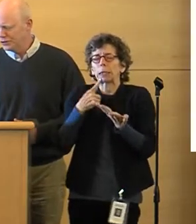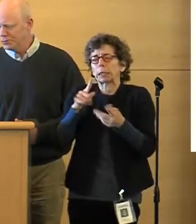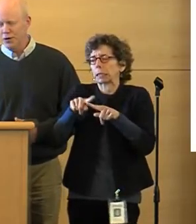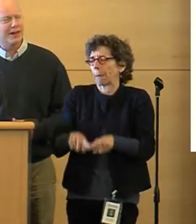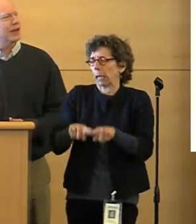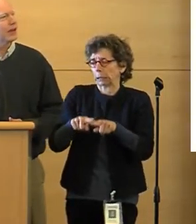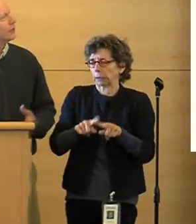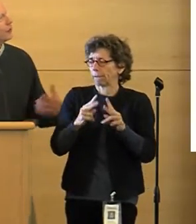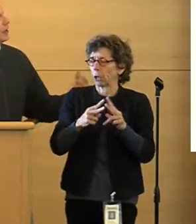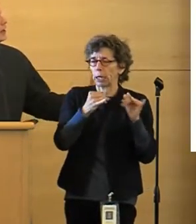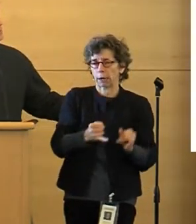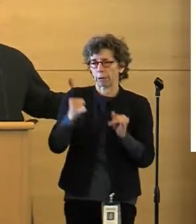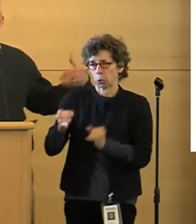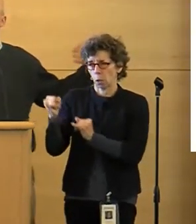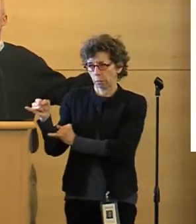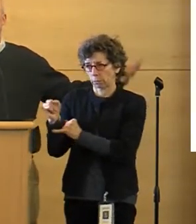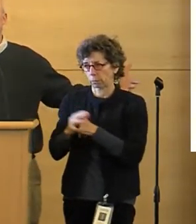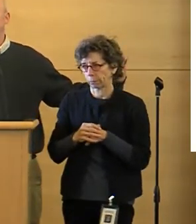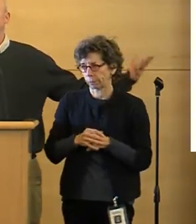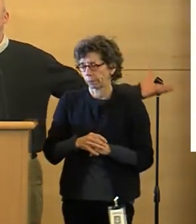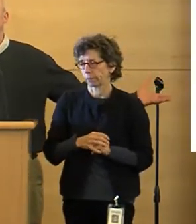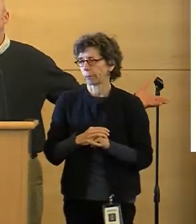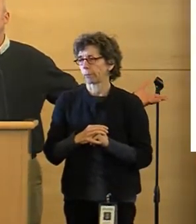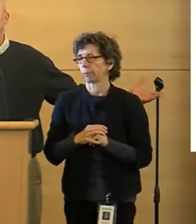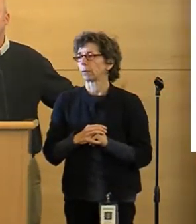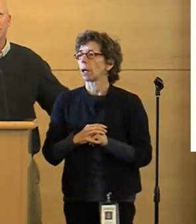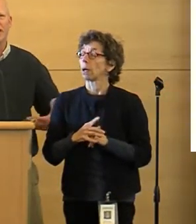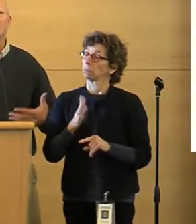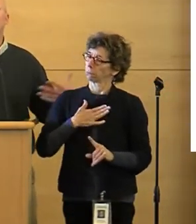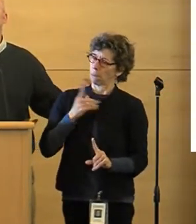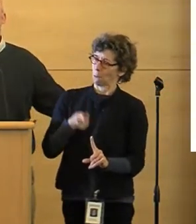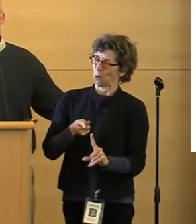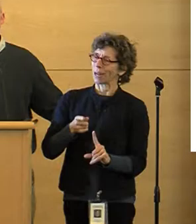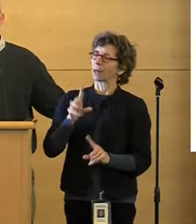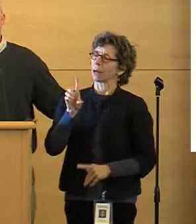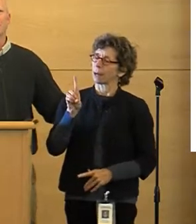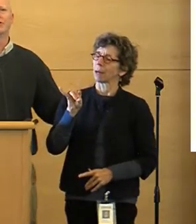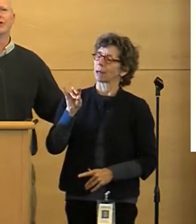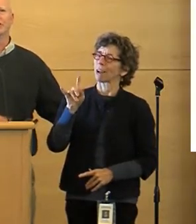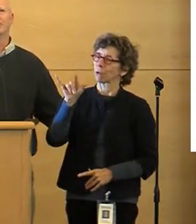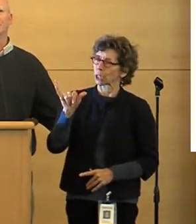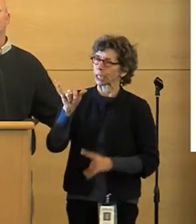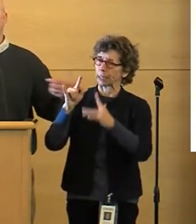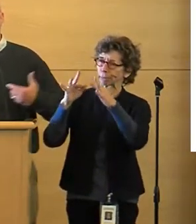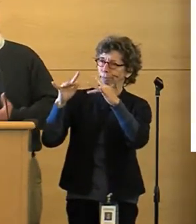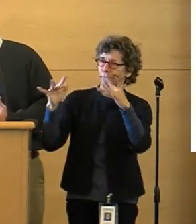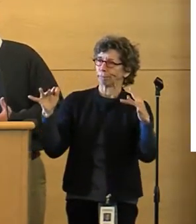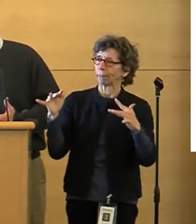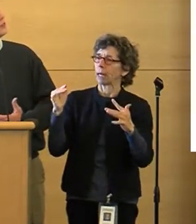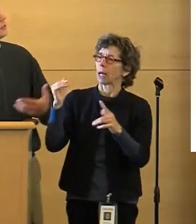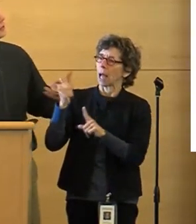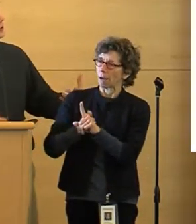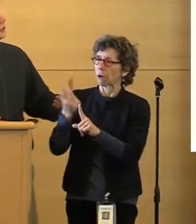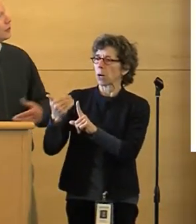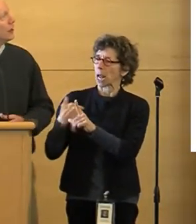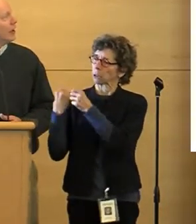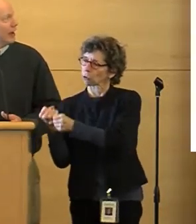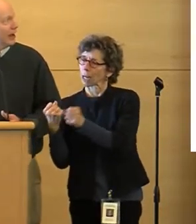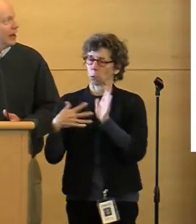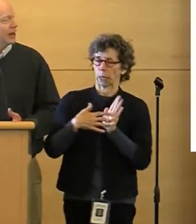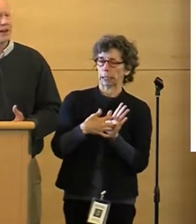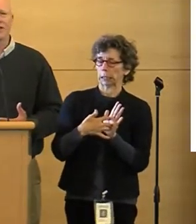whatever this function happens to be. And there are going to be some that are not so good. But those people that are not so good are going to be better on other